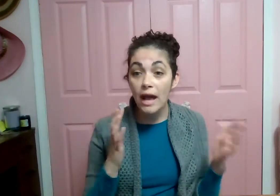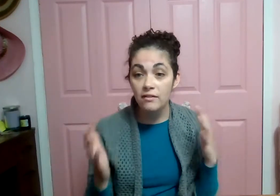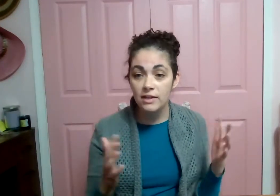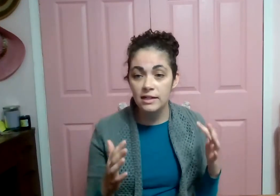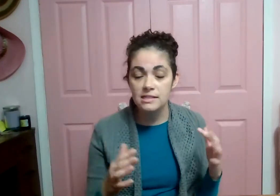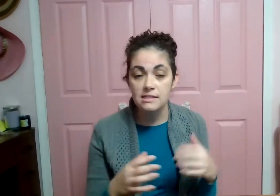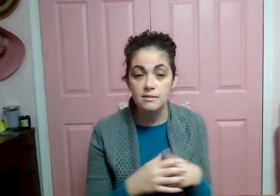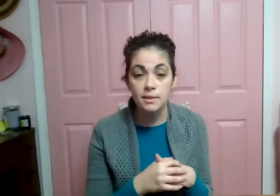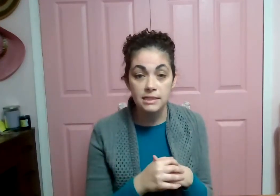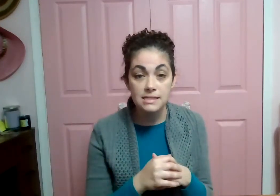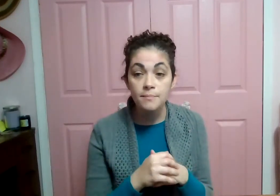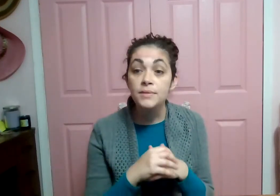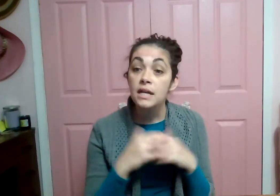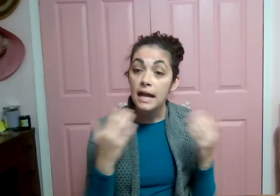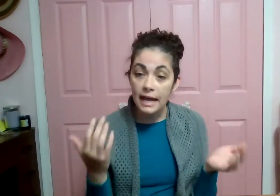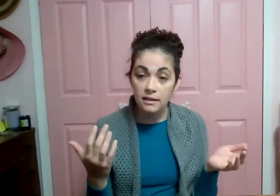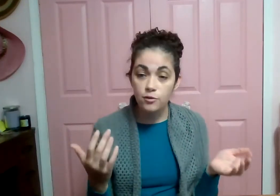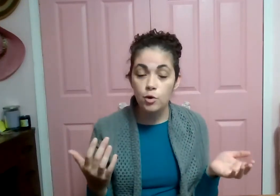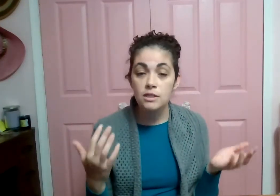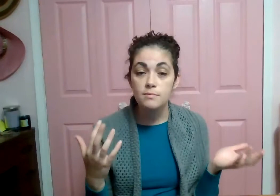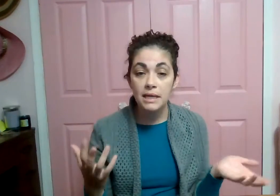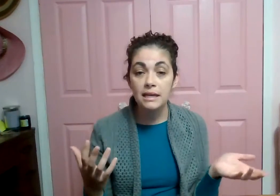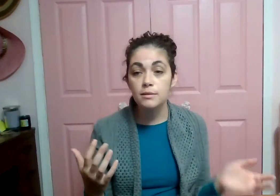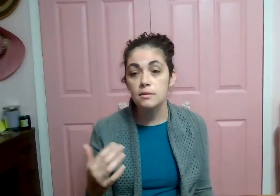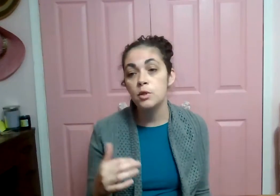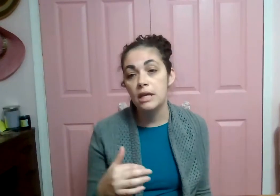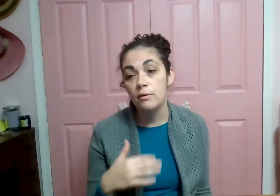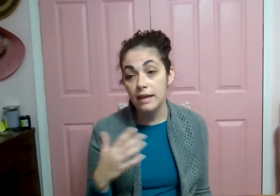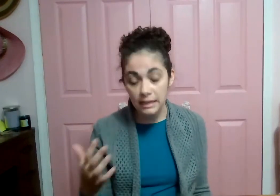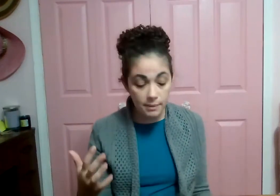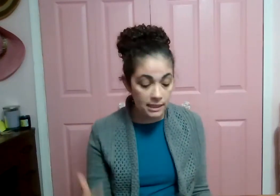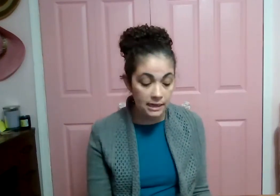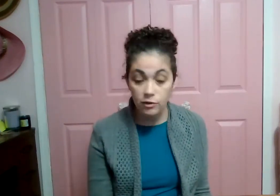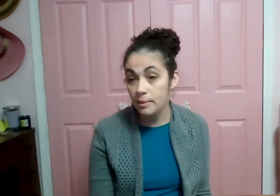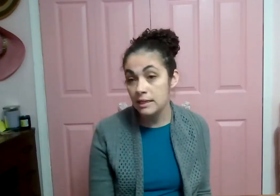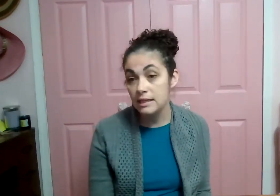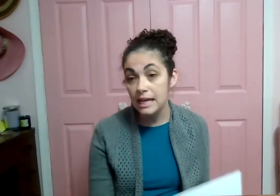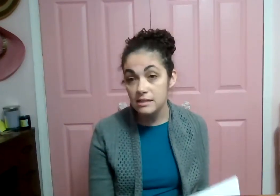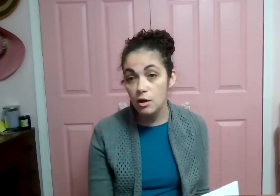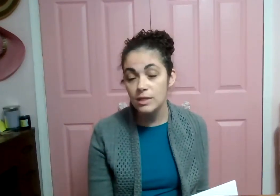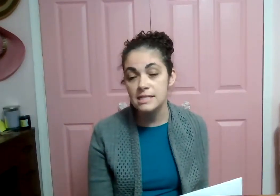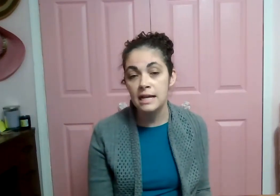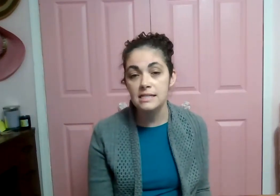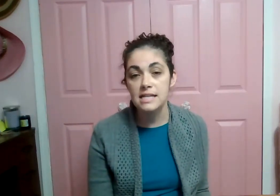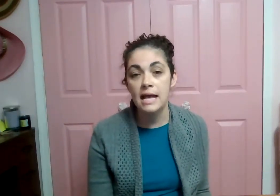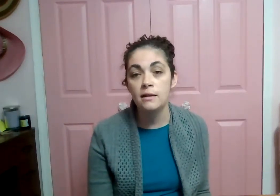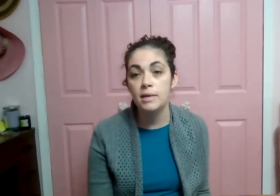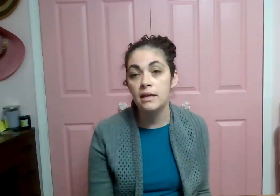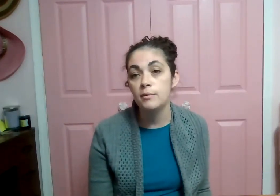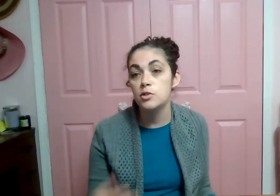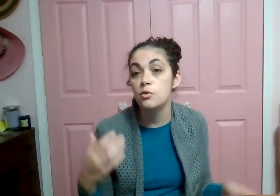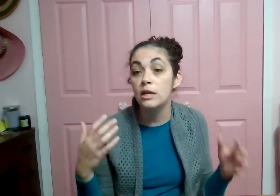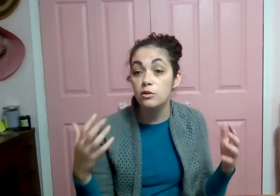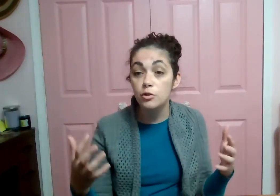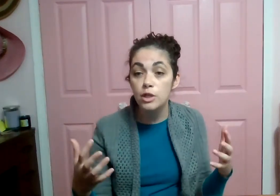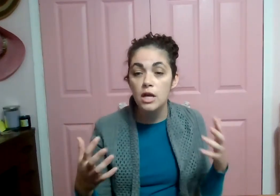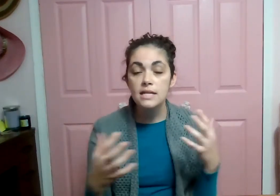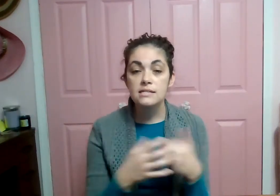have various disabilities. And of course, being able to communicate with anybody and everybody is always nice, and being able to include